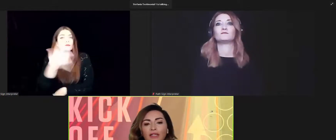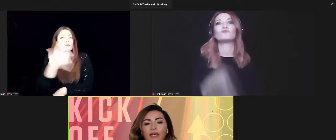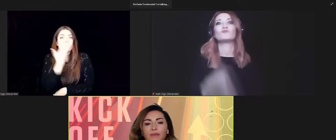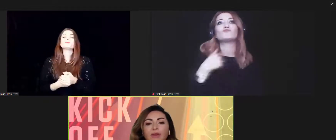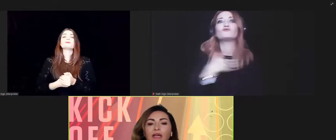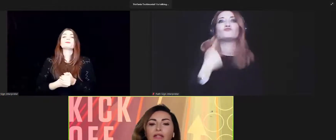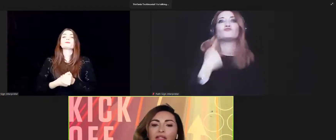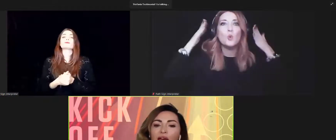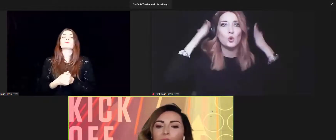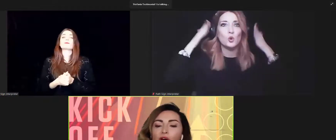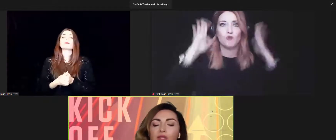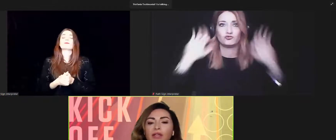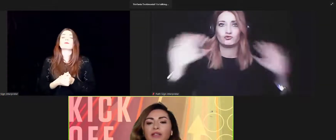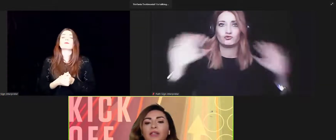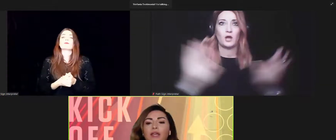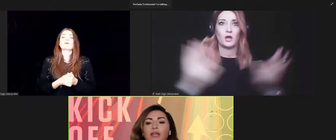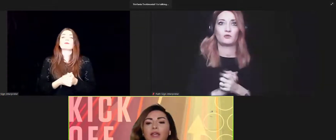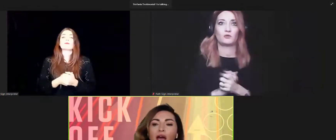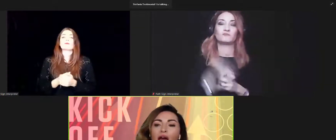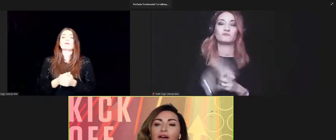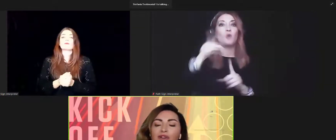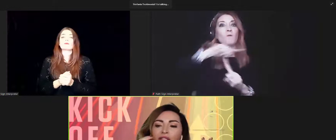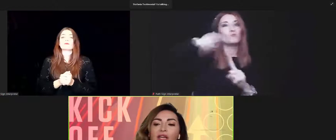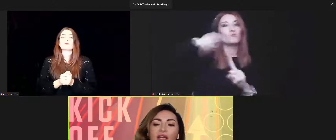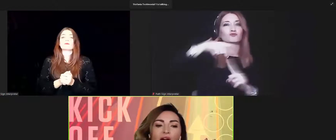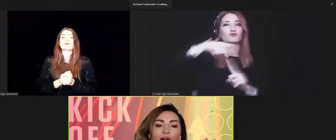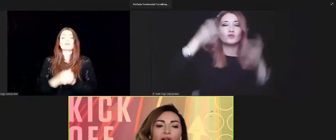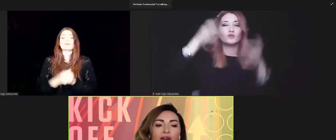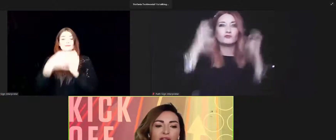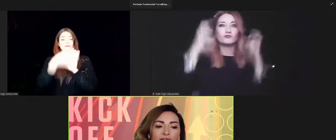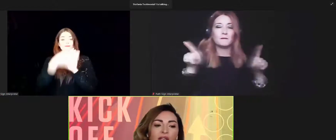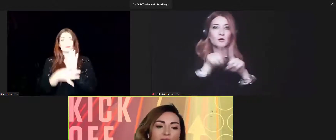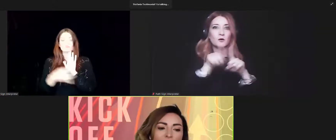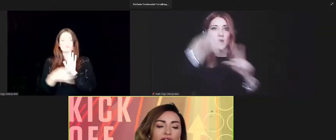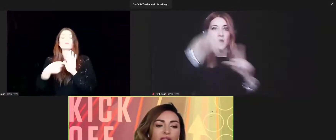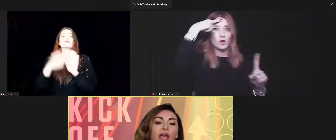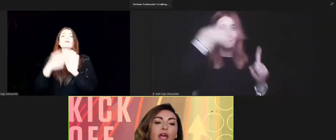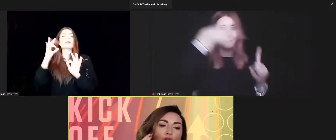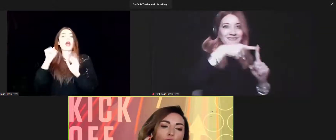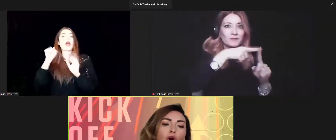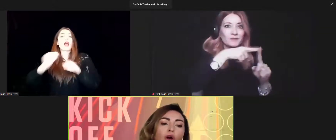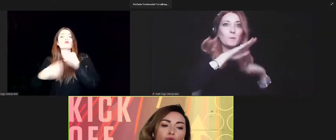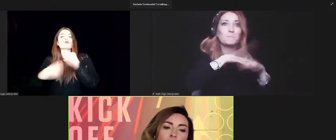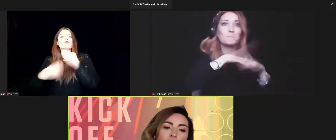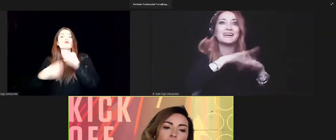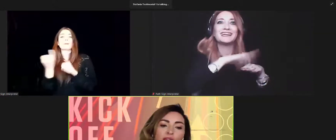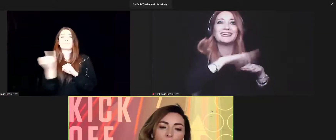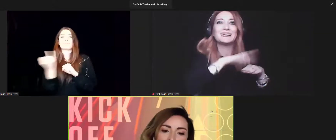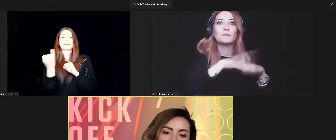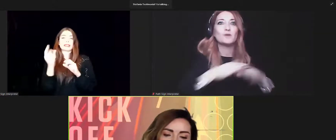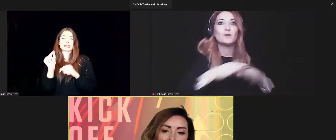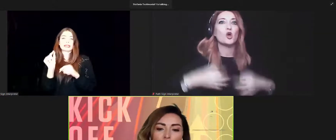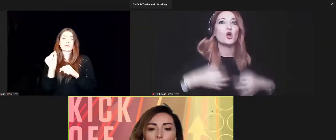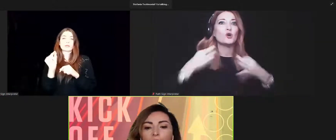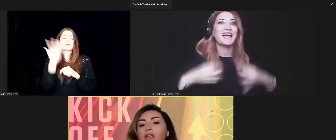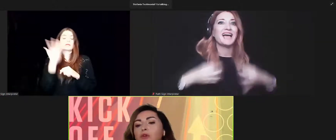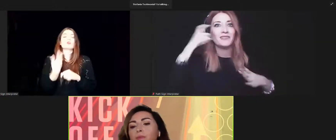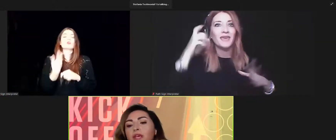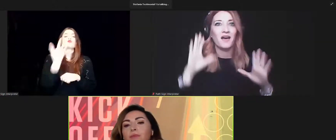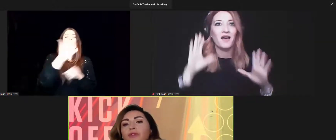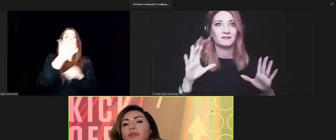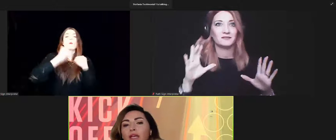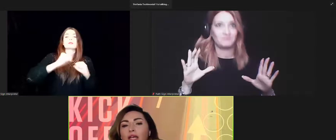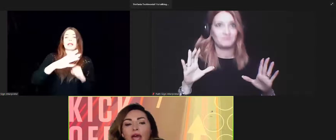a day, 10 prospects a day, every day, every day, every day. Don't go to sleep before completing